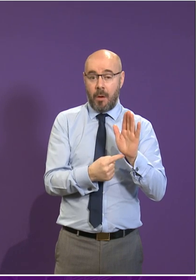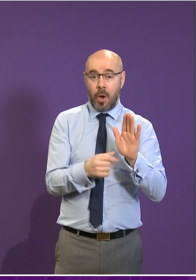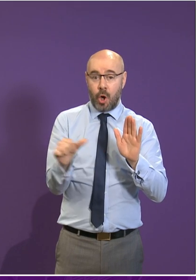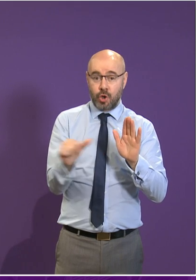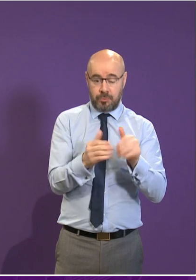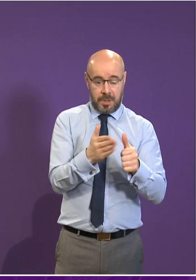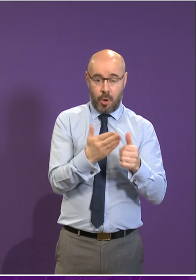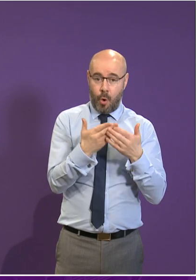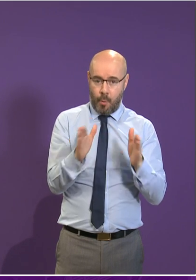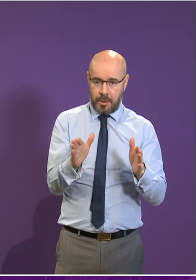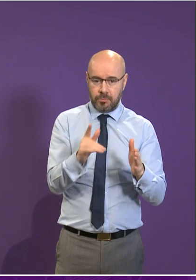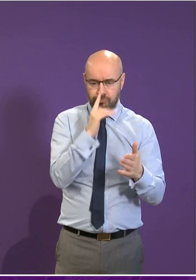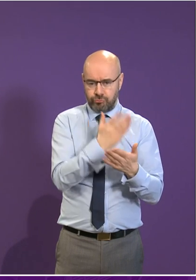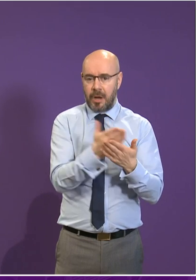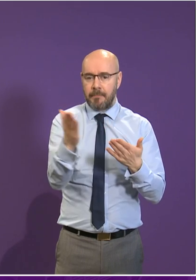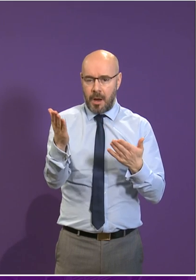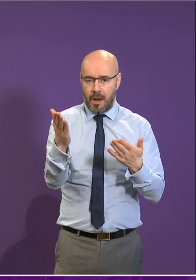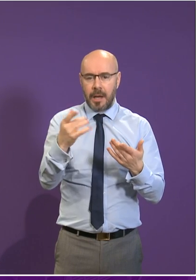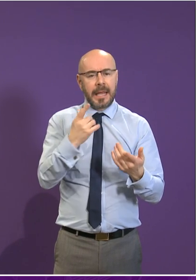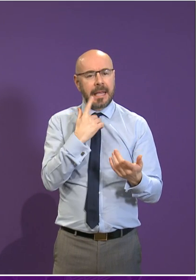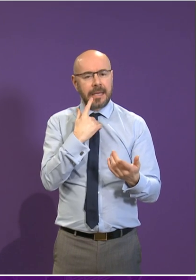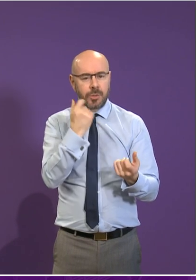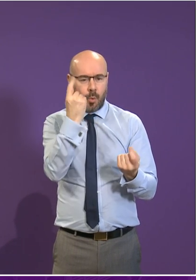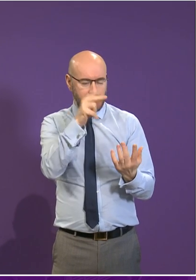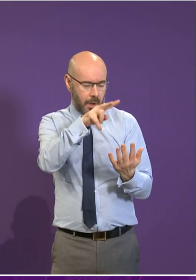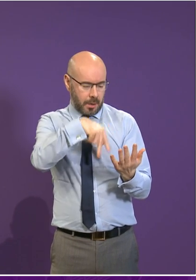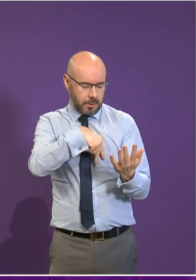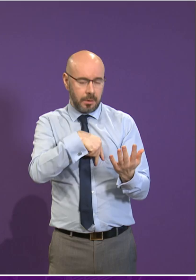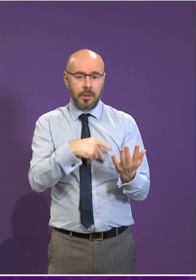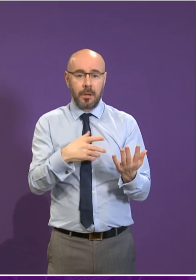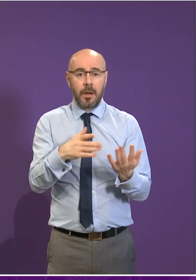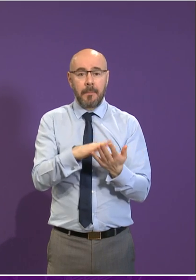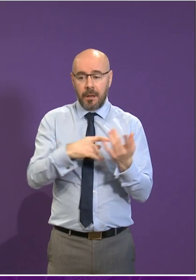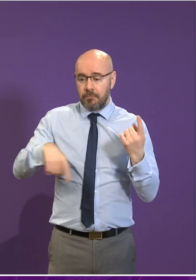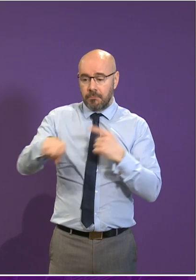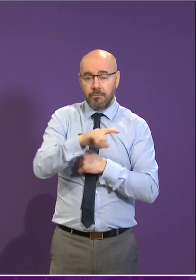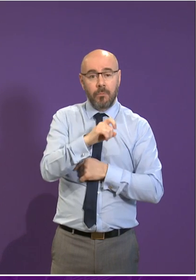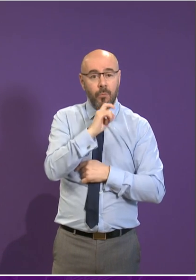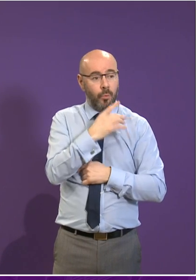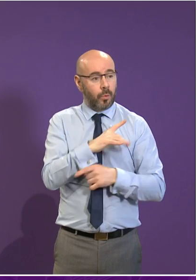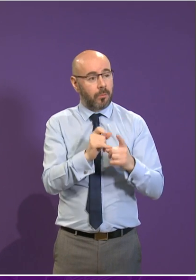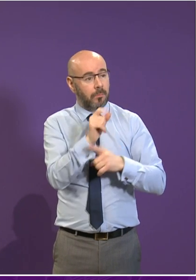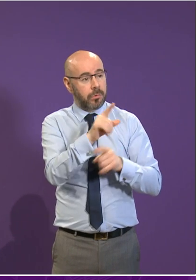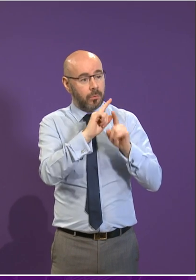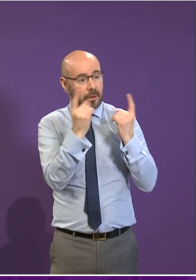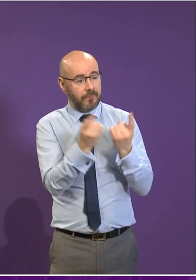transparent, easily understandable, and allow a fair process of admissions so that people can access university.